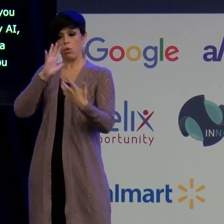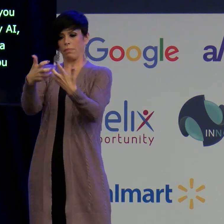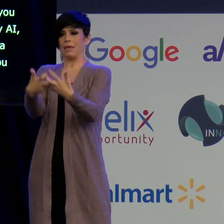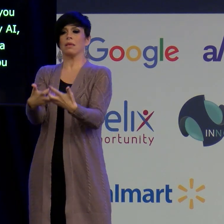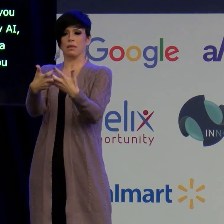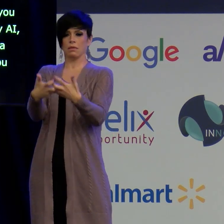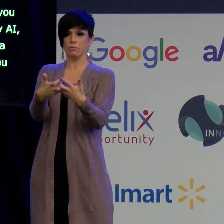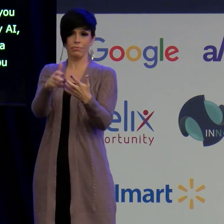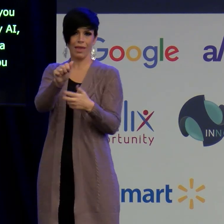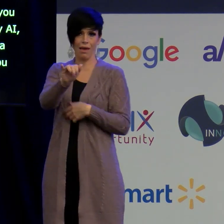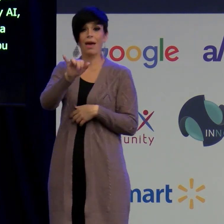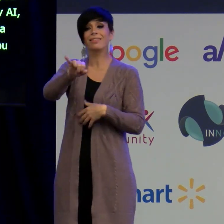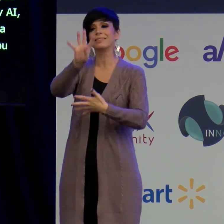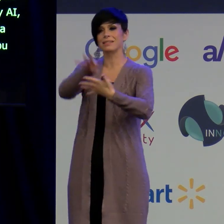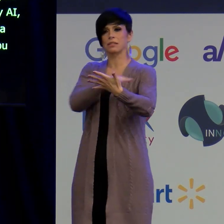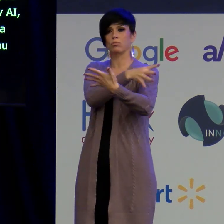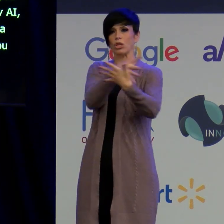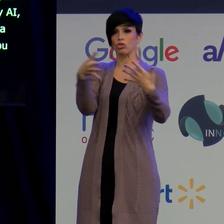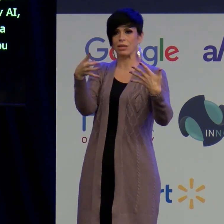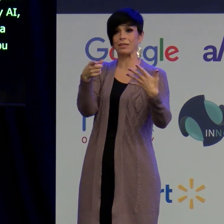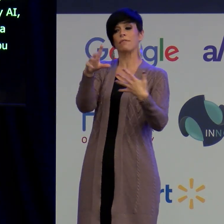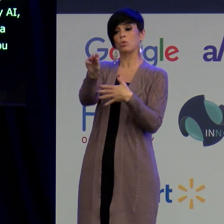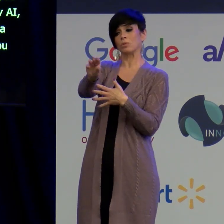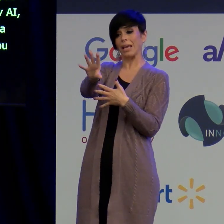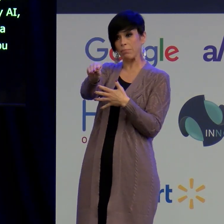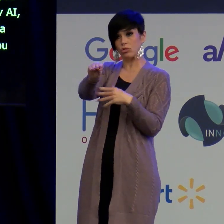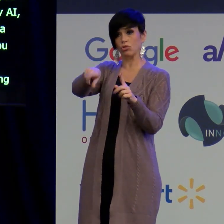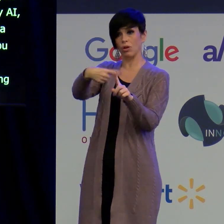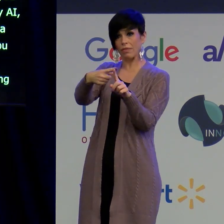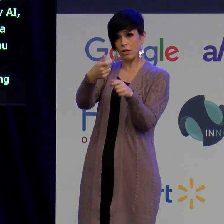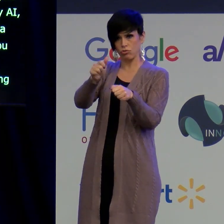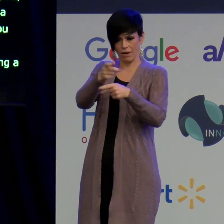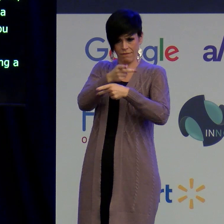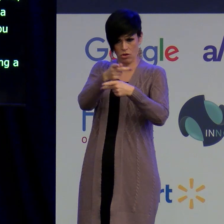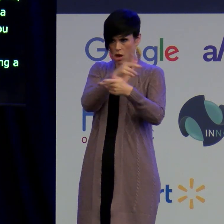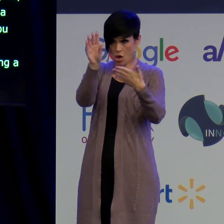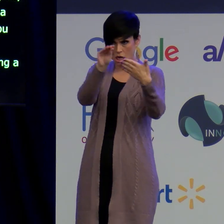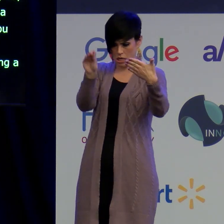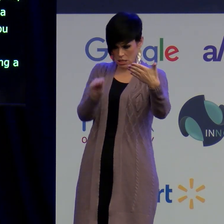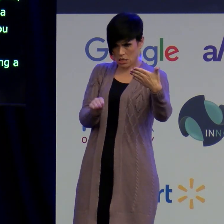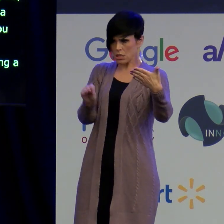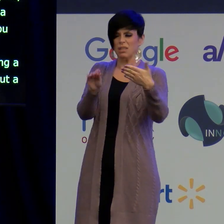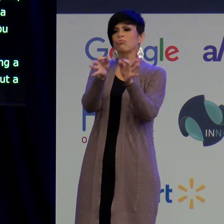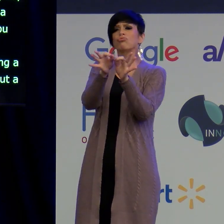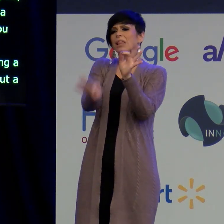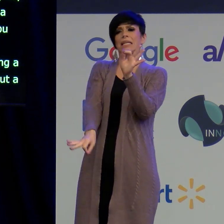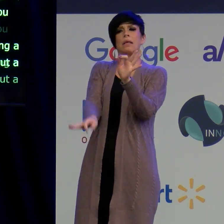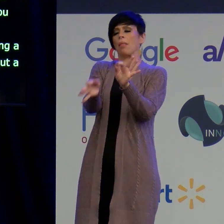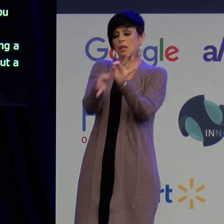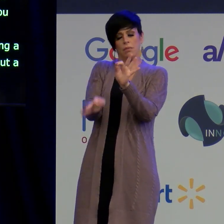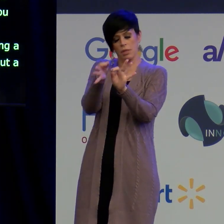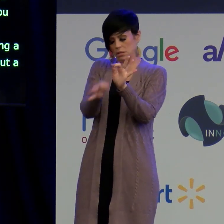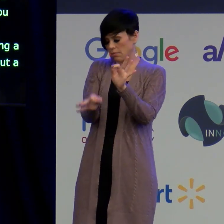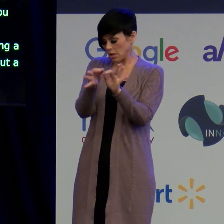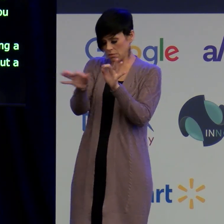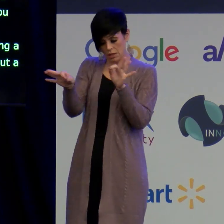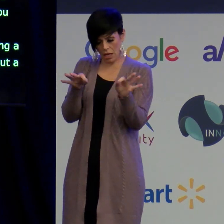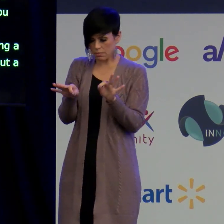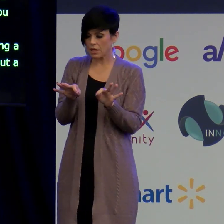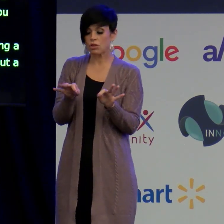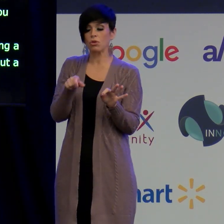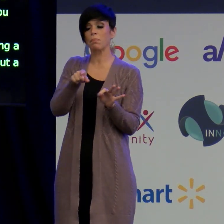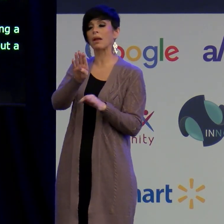Excel spreadsheet. And taking a picture, and they're trying to figure out a table, a simple explanation. And